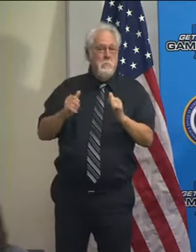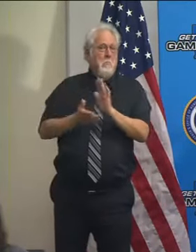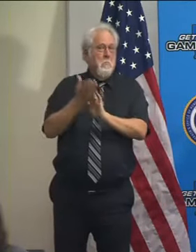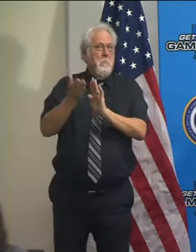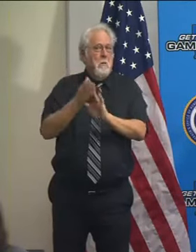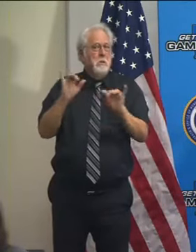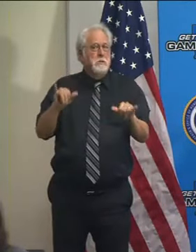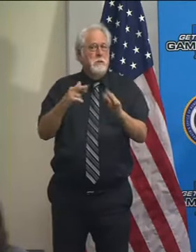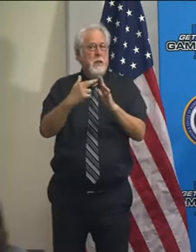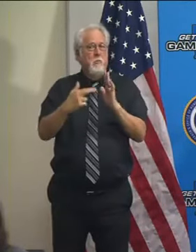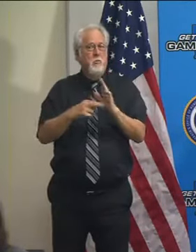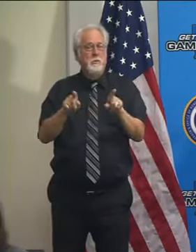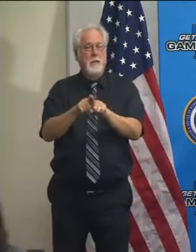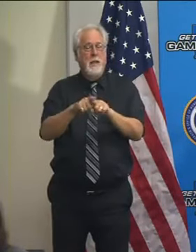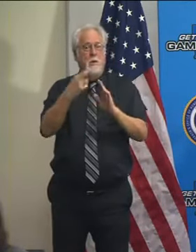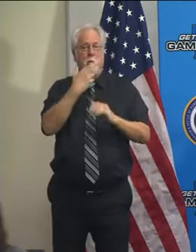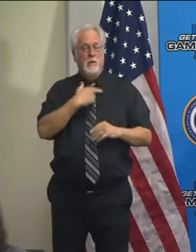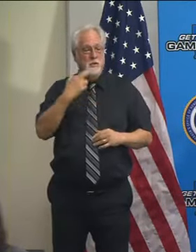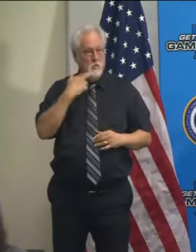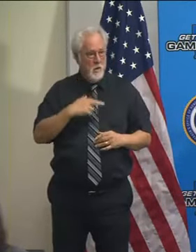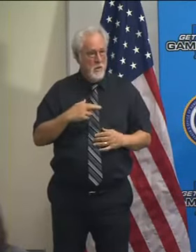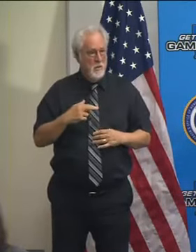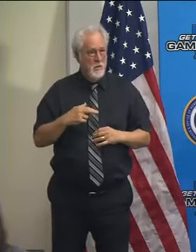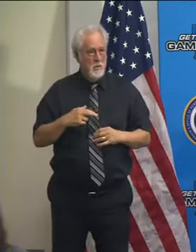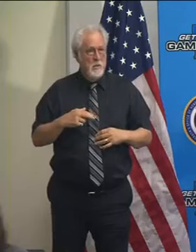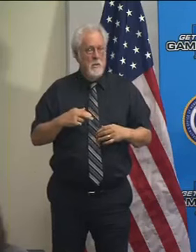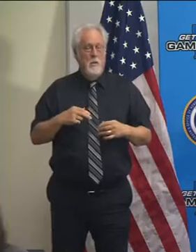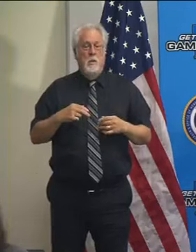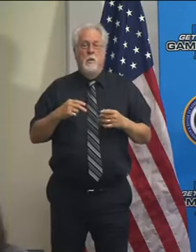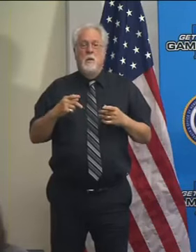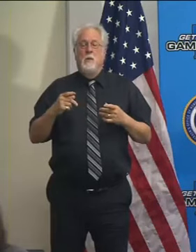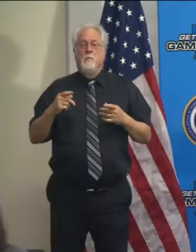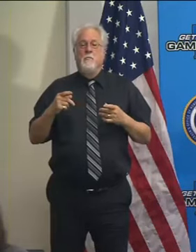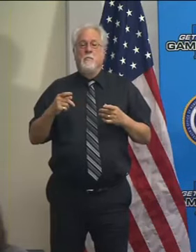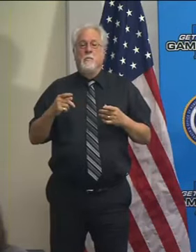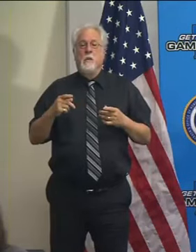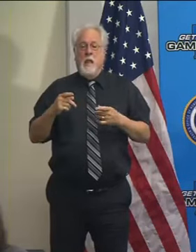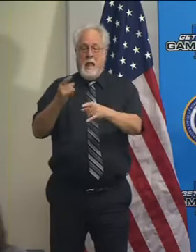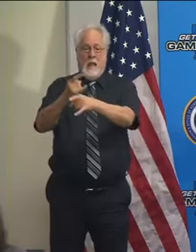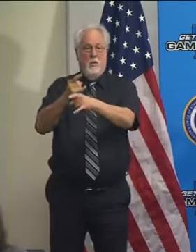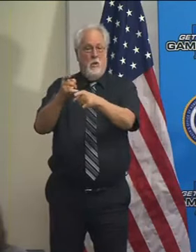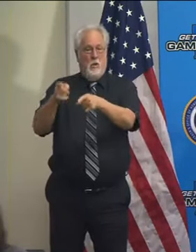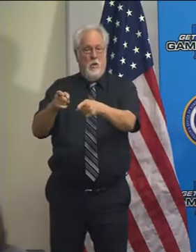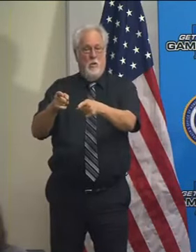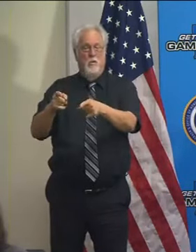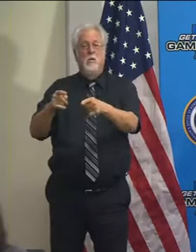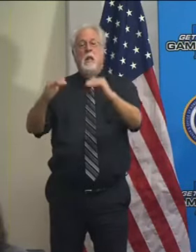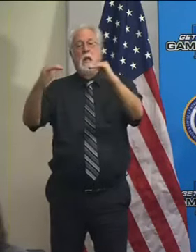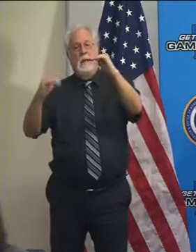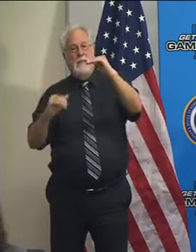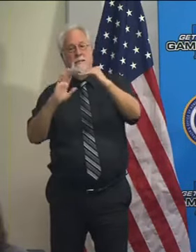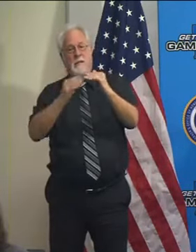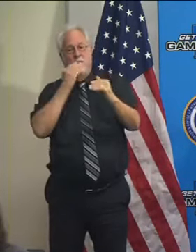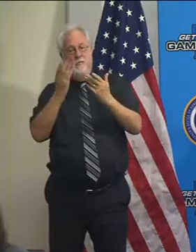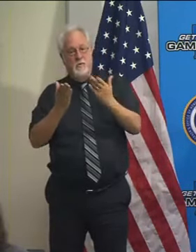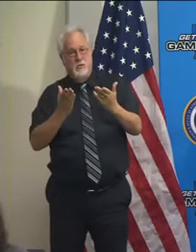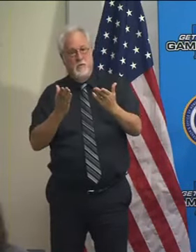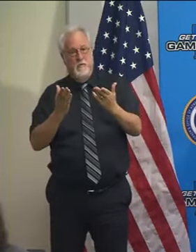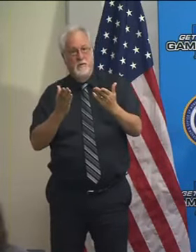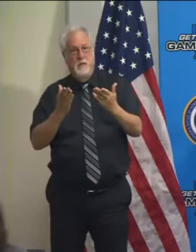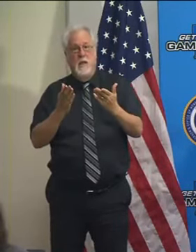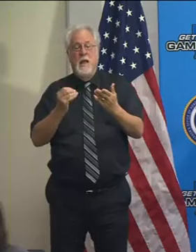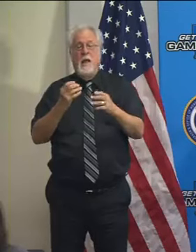same rules as a restaurant, where the alcohol service is incidental to the food service, and they have to